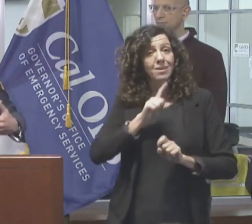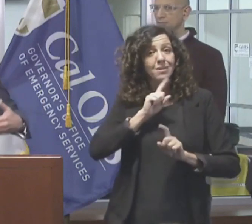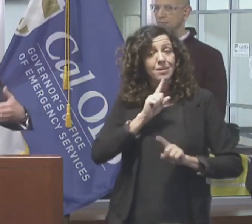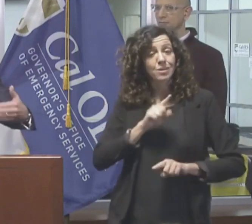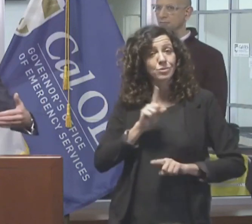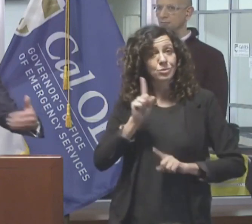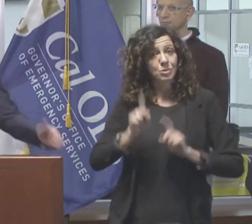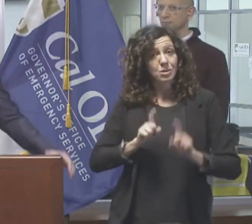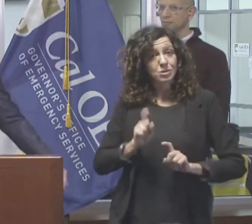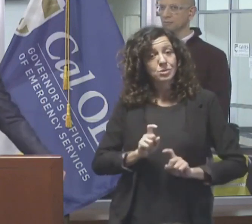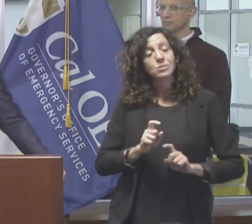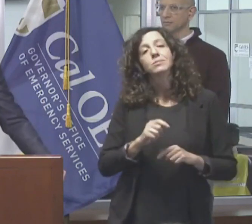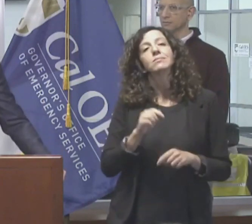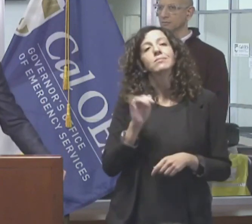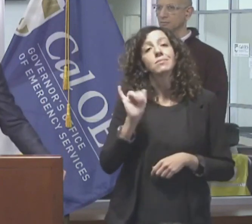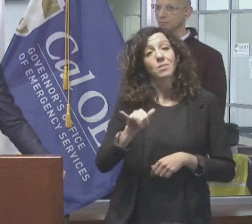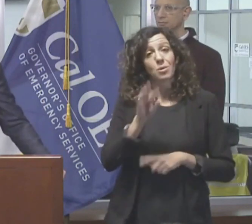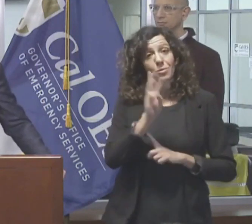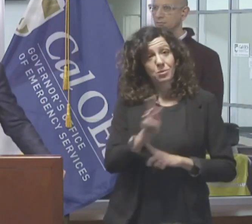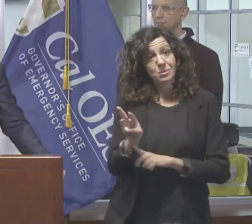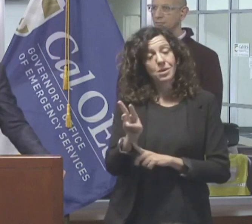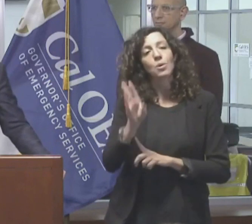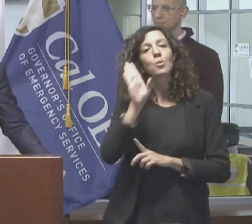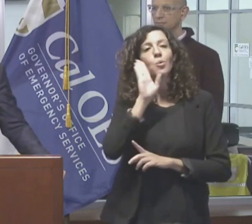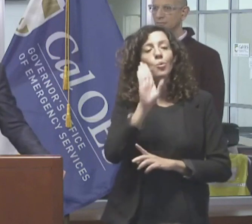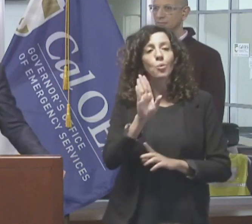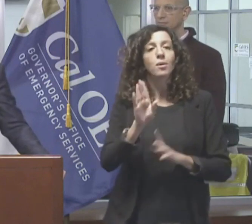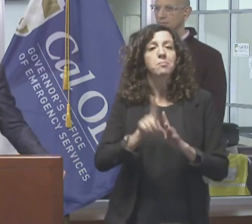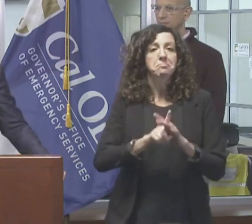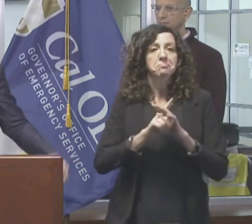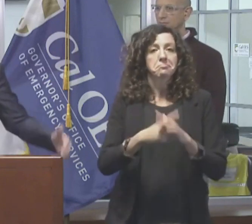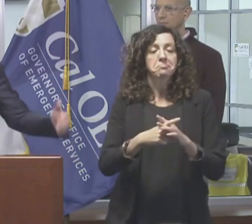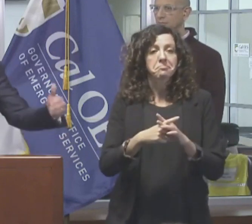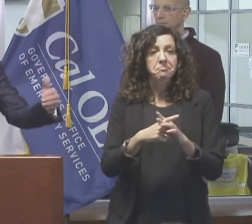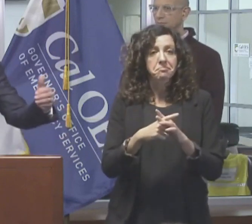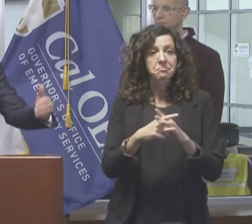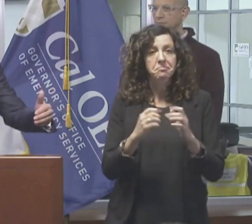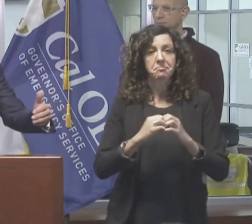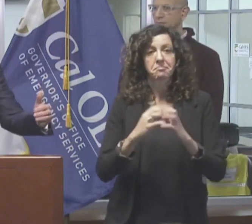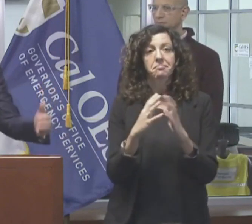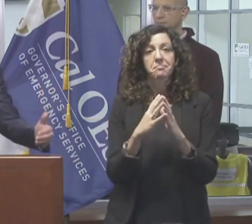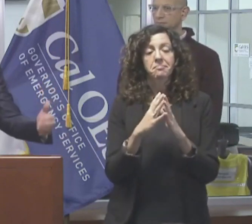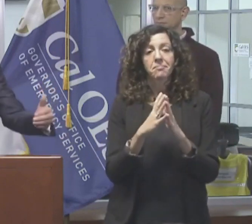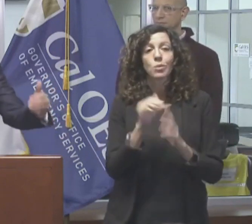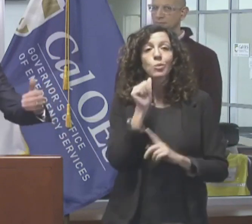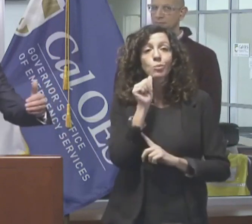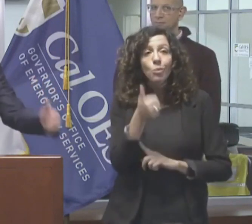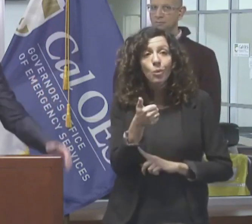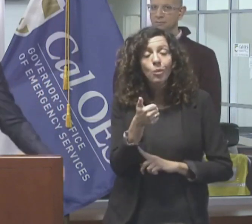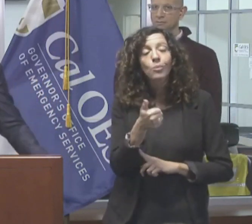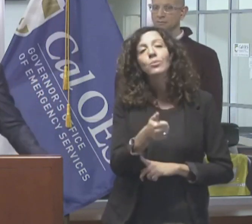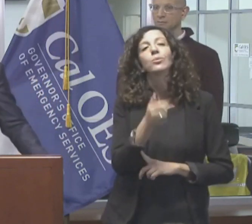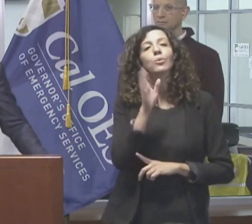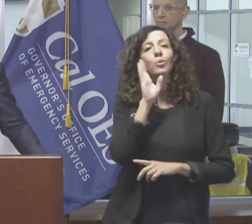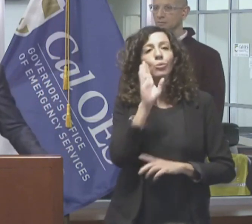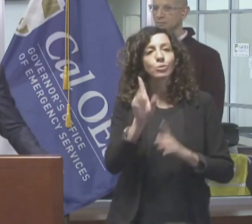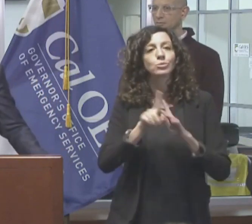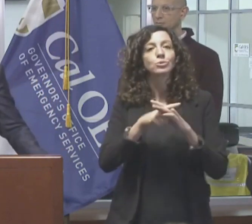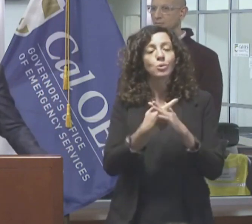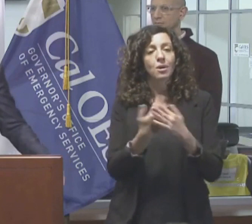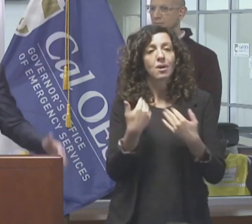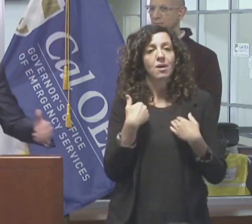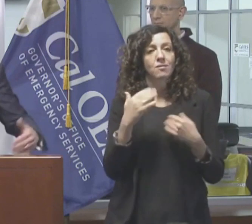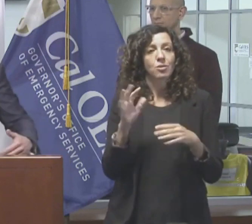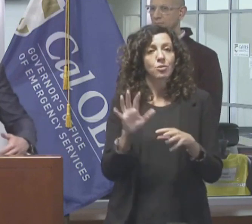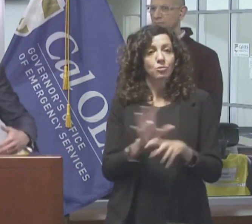allows people to interface will go online tomorrow, and we will then begin to make